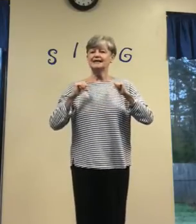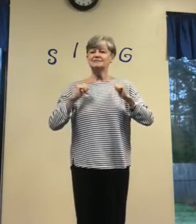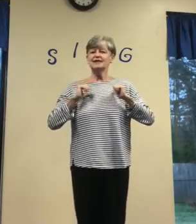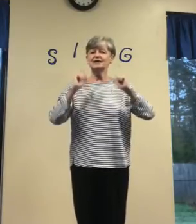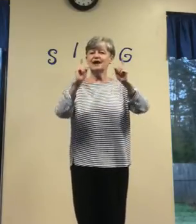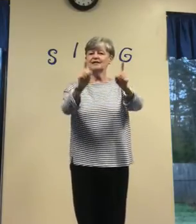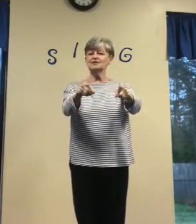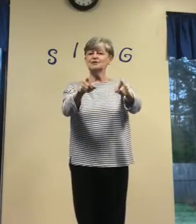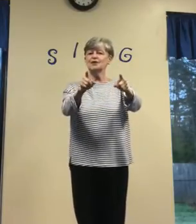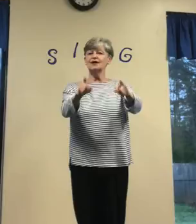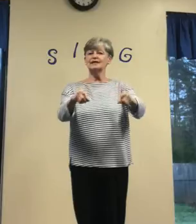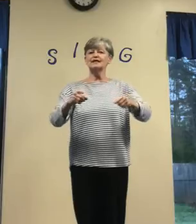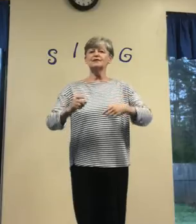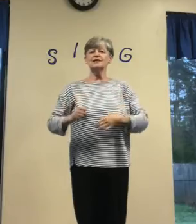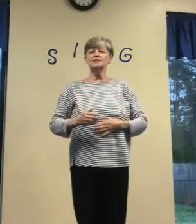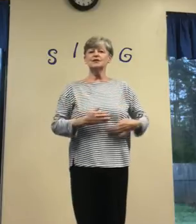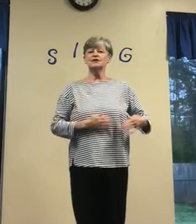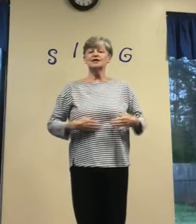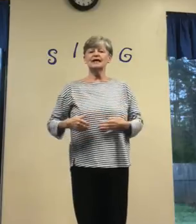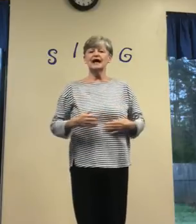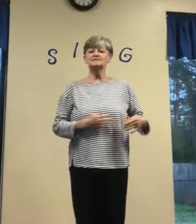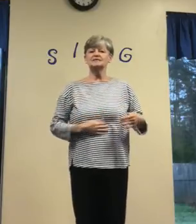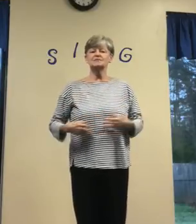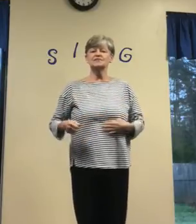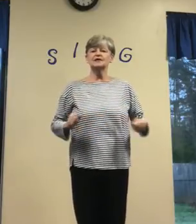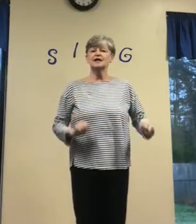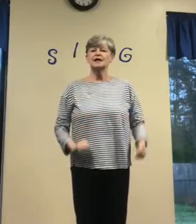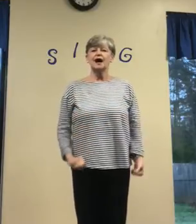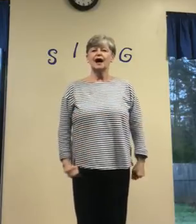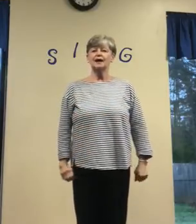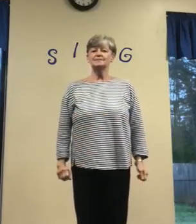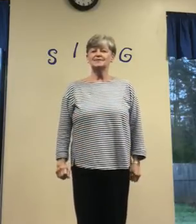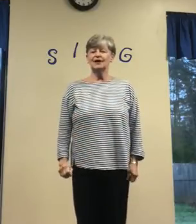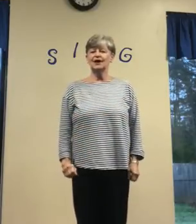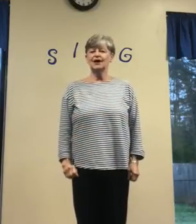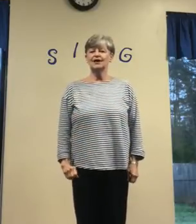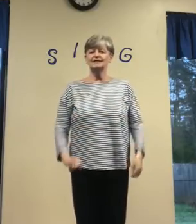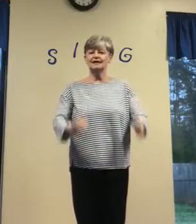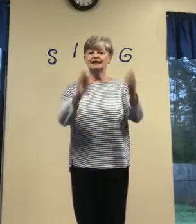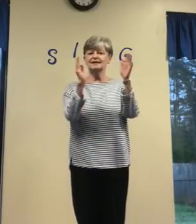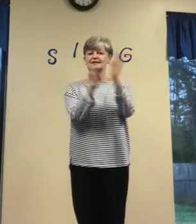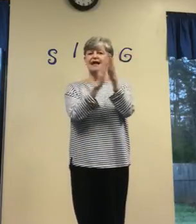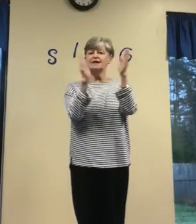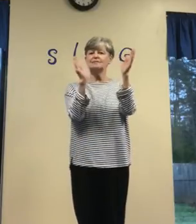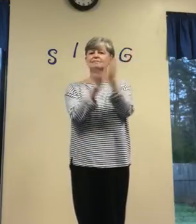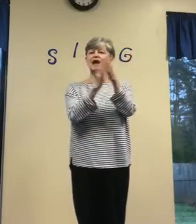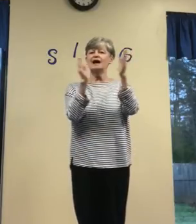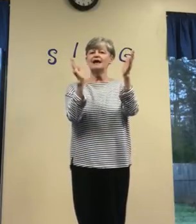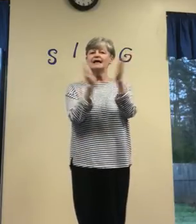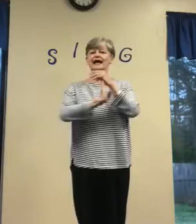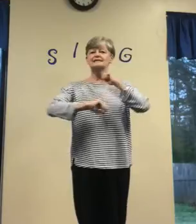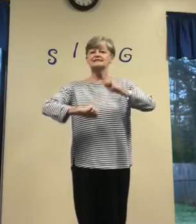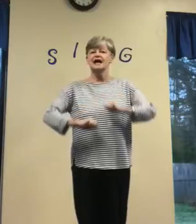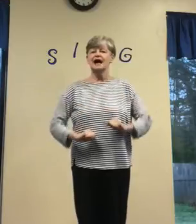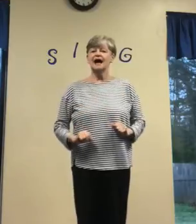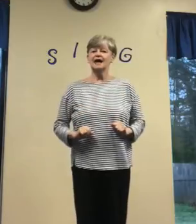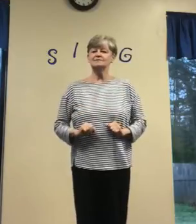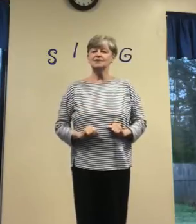am here and you are here and we're gonna have some fun. I'm gonna clap my hands. I'm